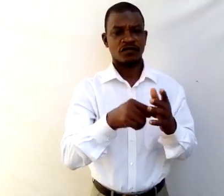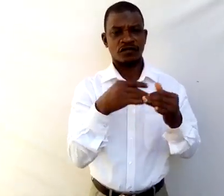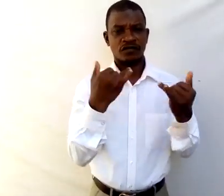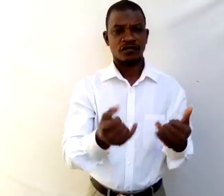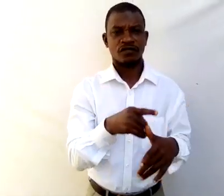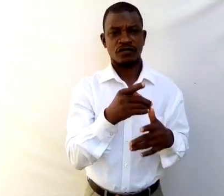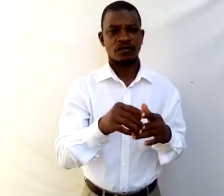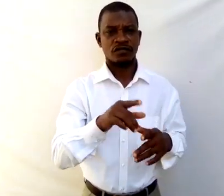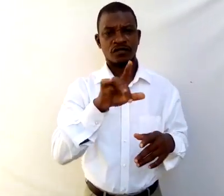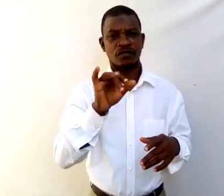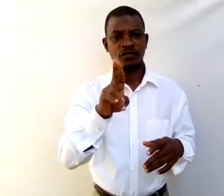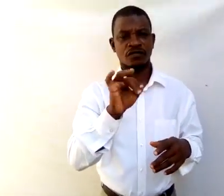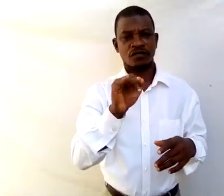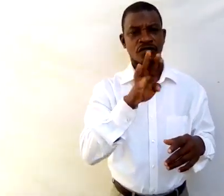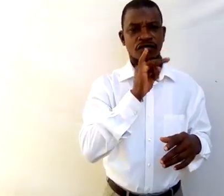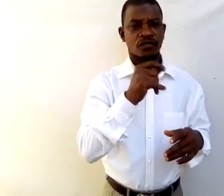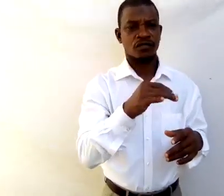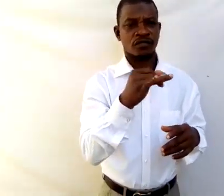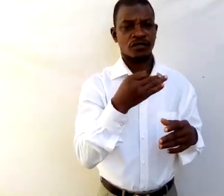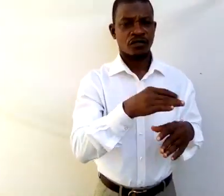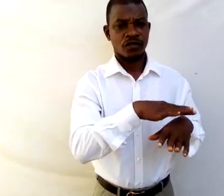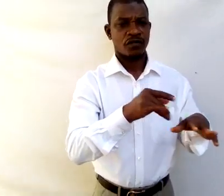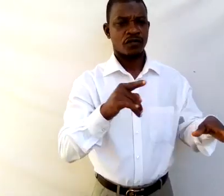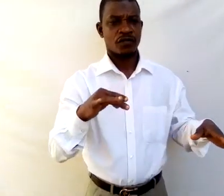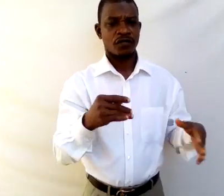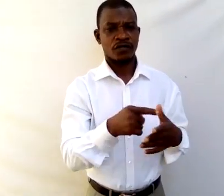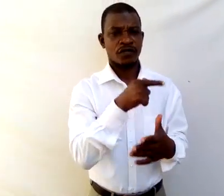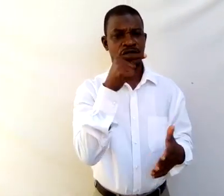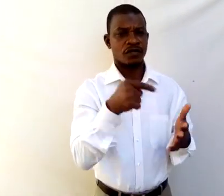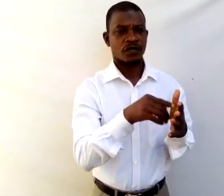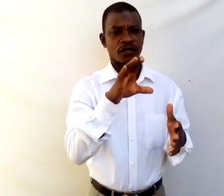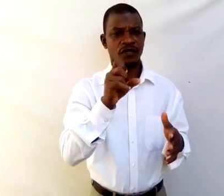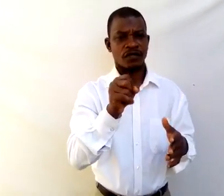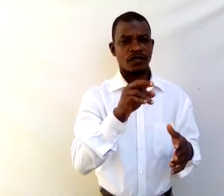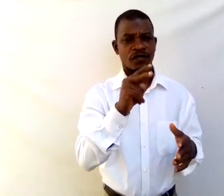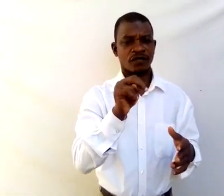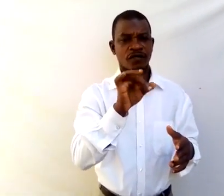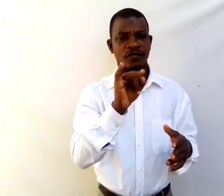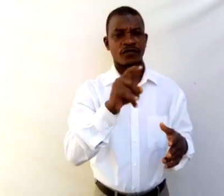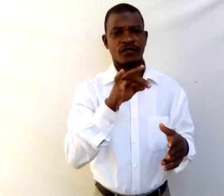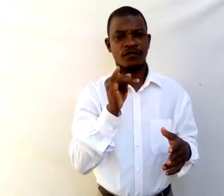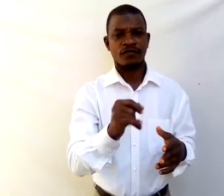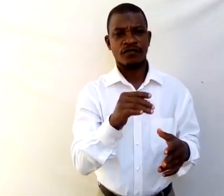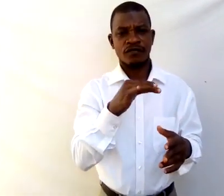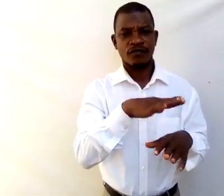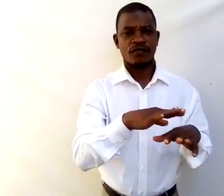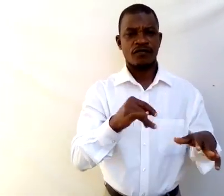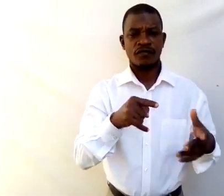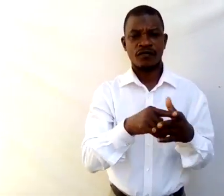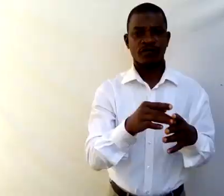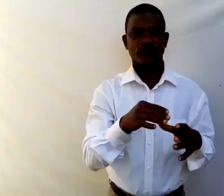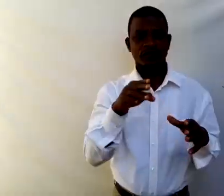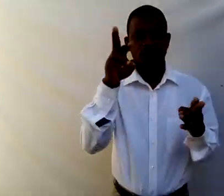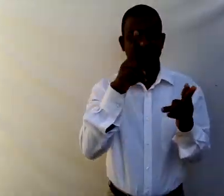a lubricating fluid. The synovial fluid greatly reduces